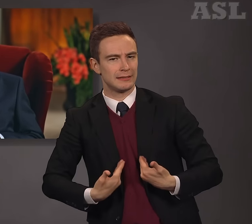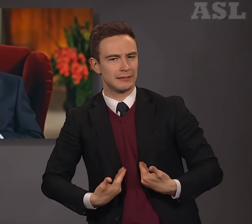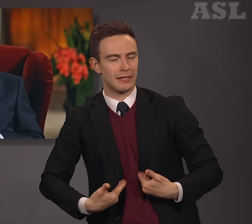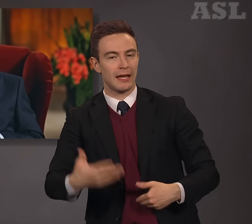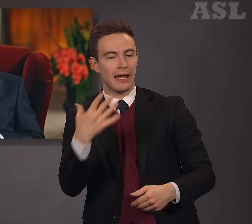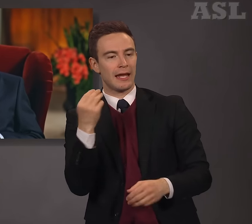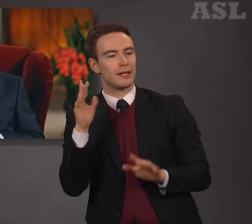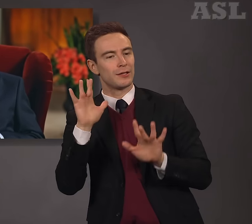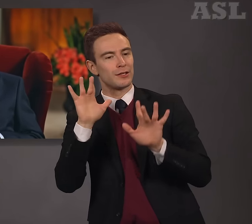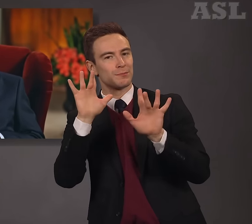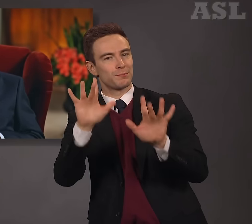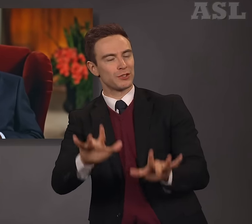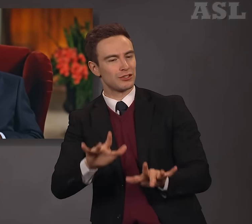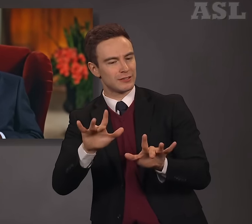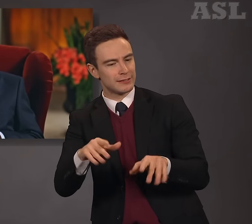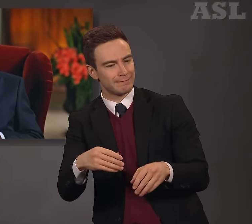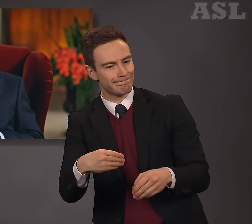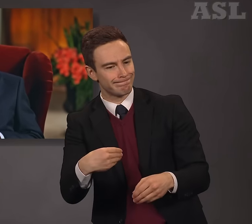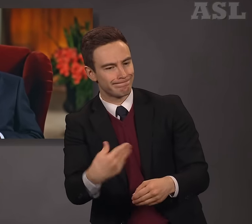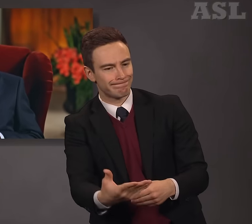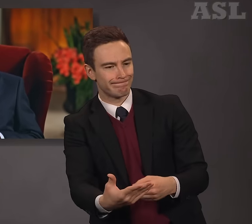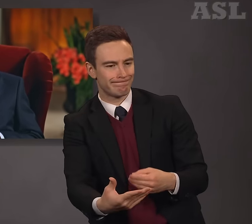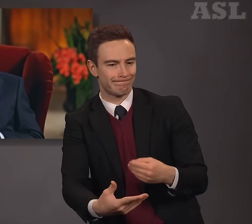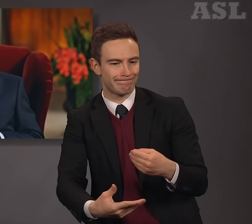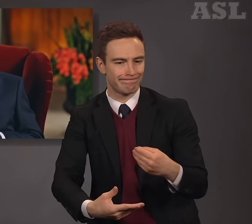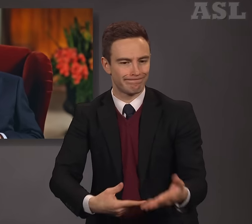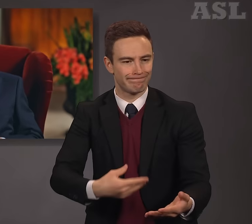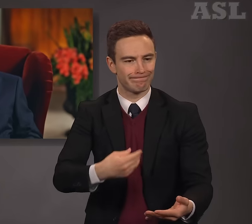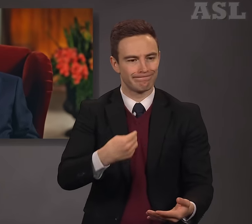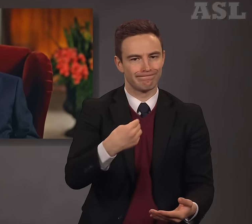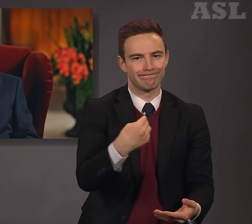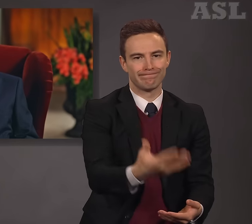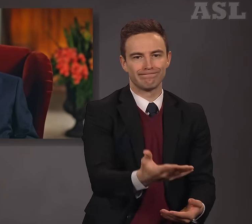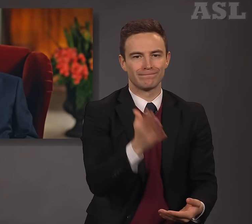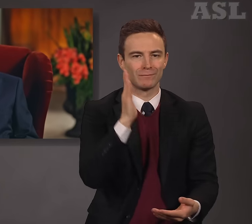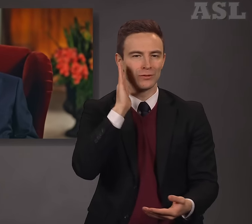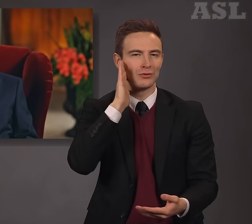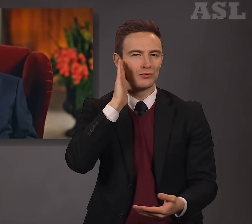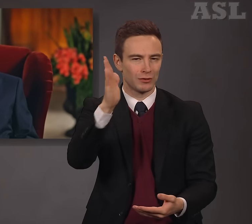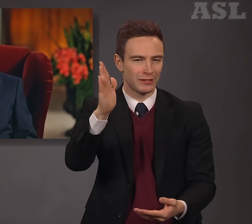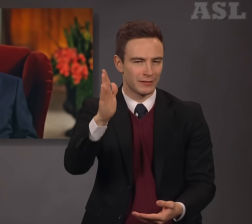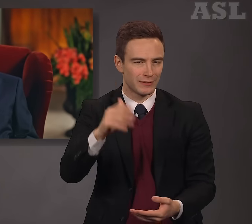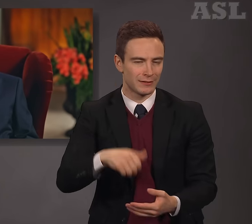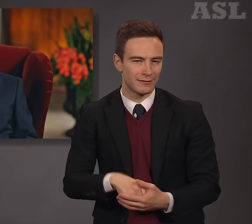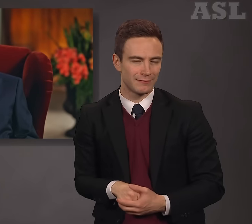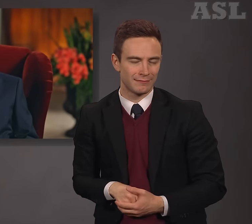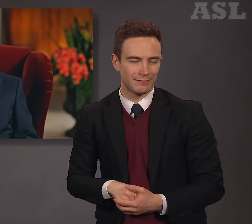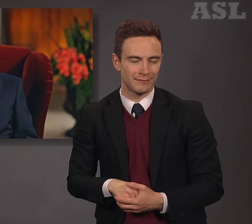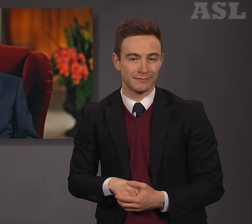my people in mercy in this house."